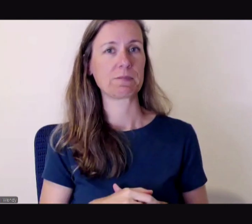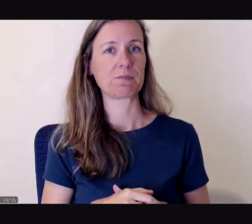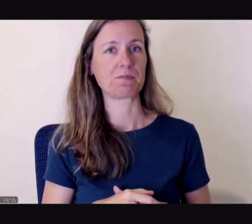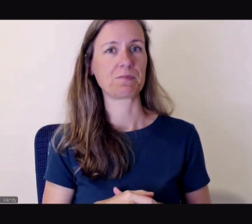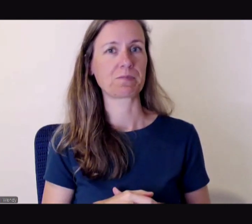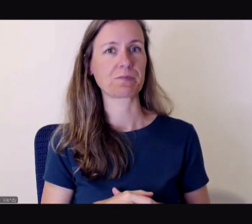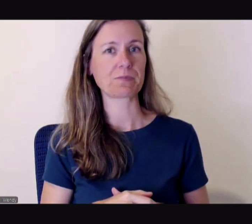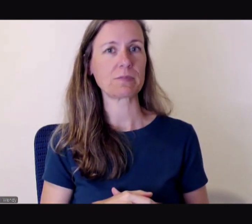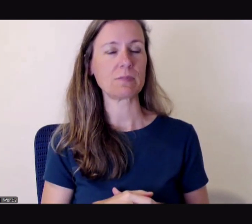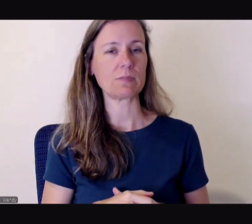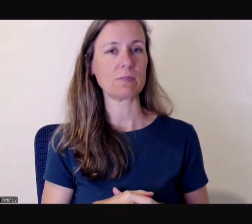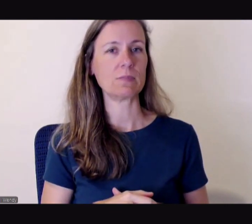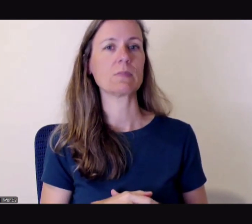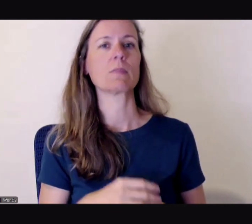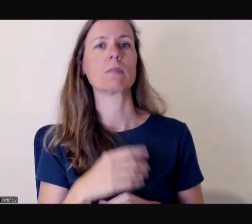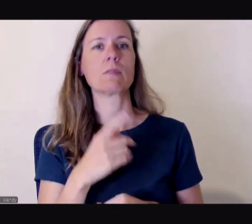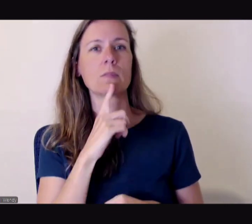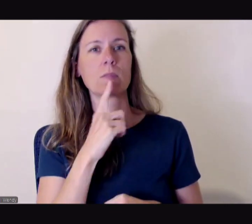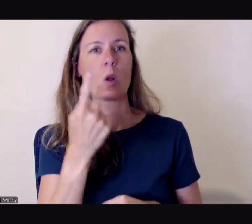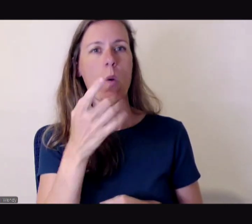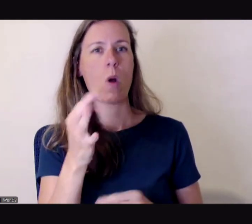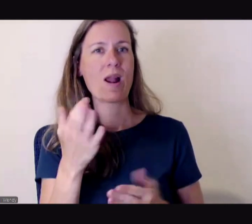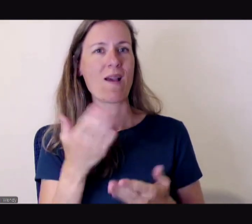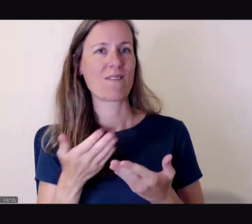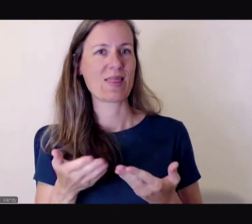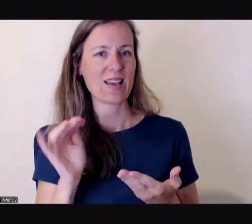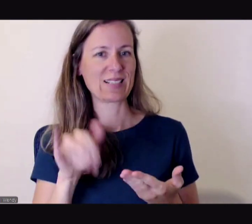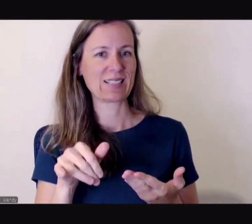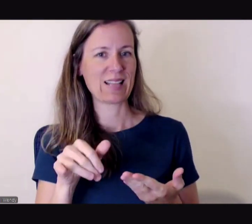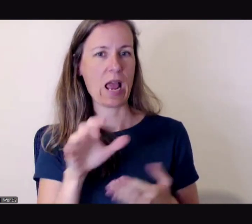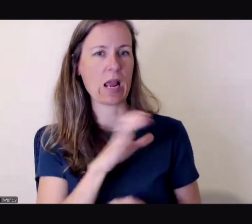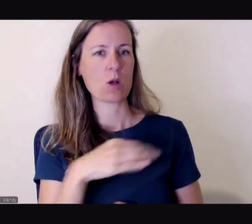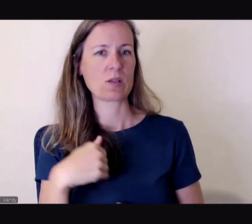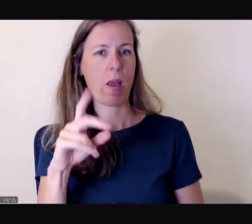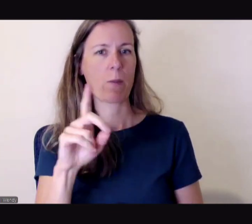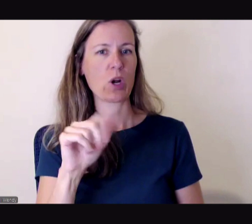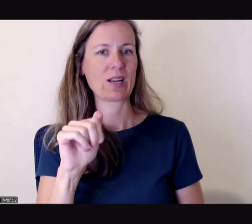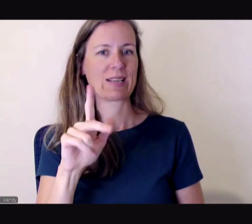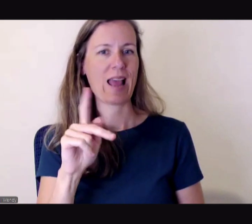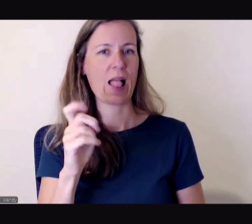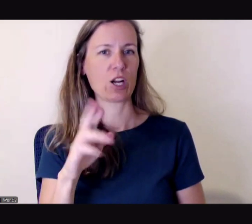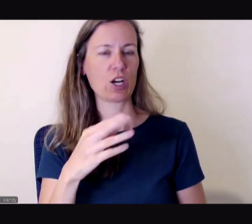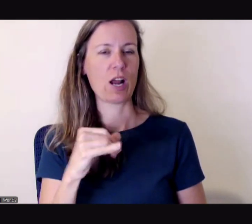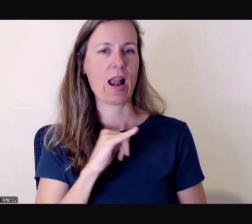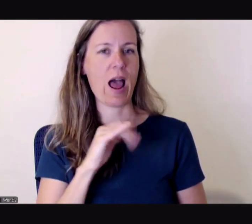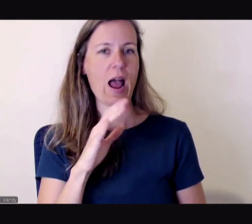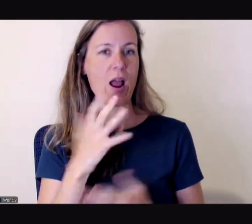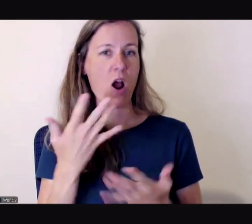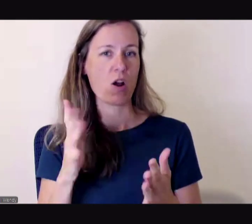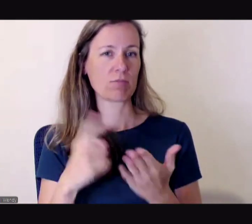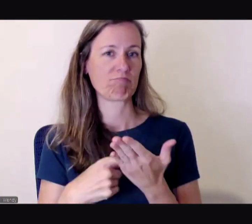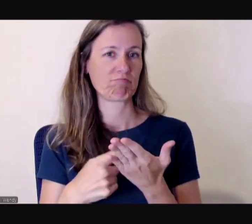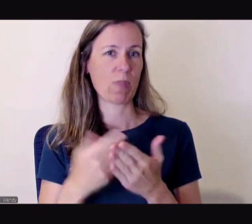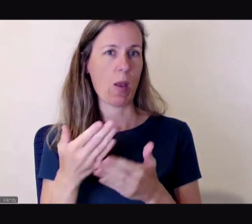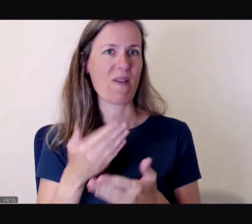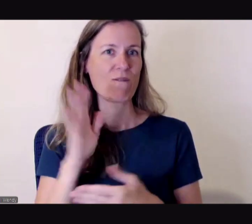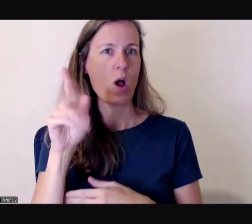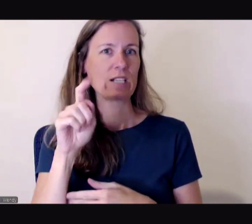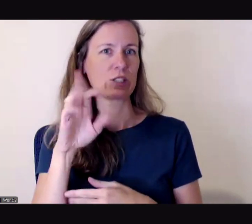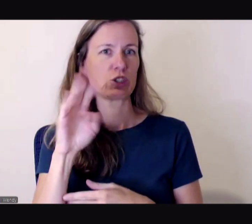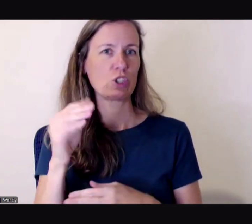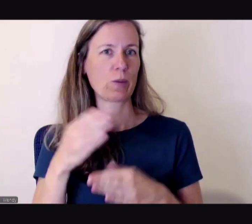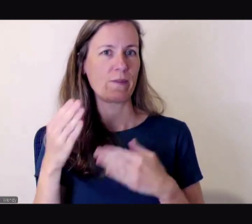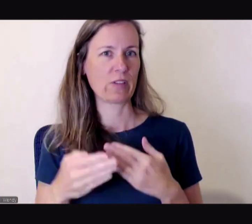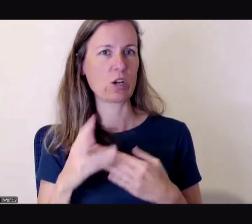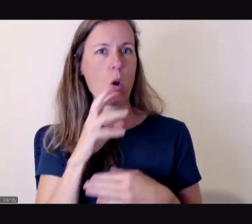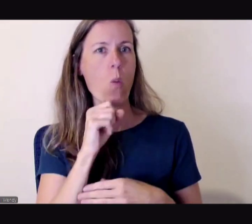Actually, one of the things that Councilmember Gallagher and I talked about before the end of his term was bringing back the